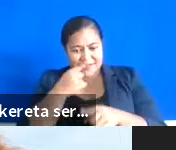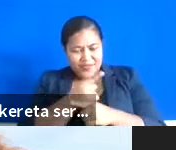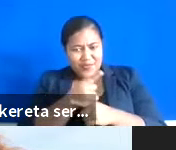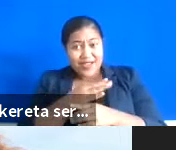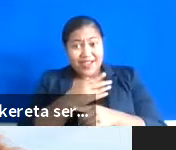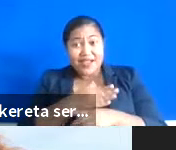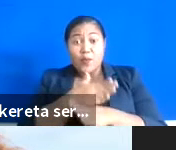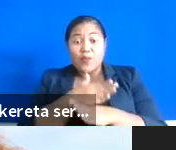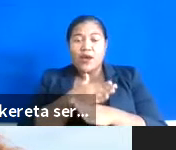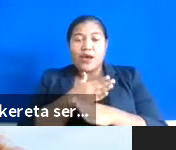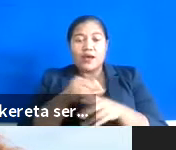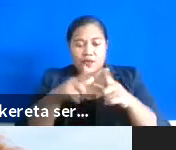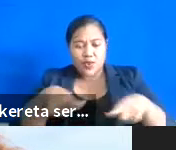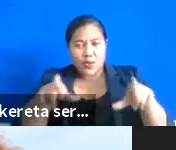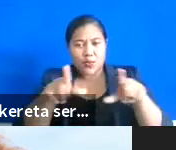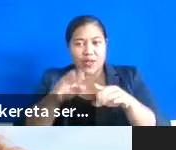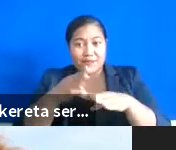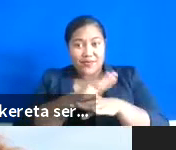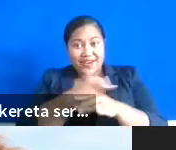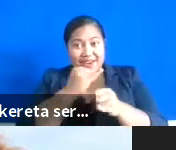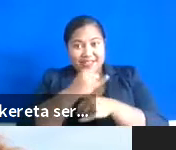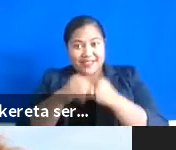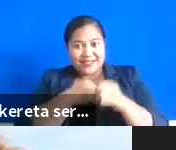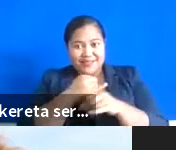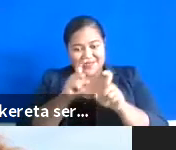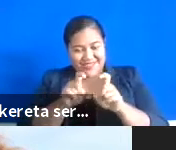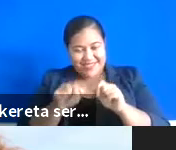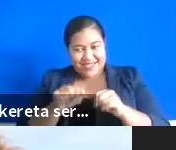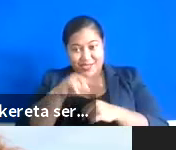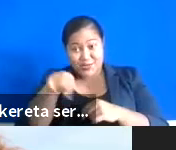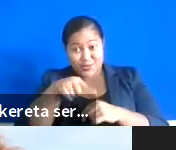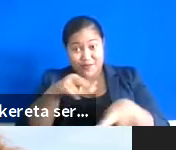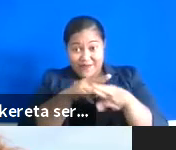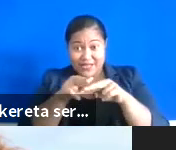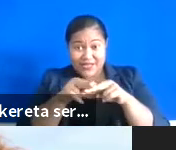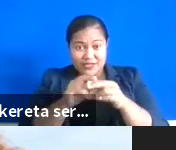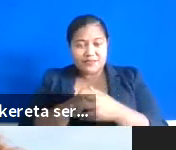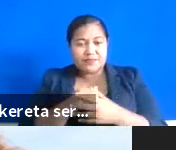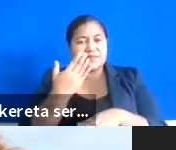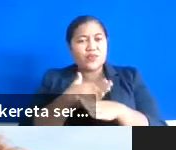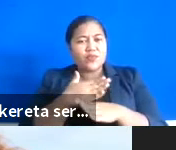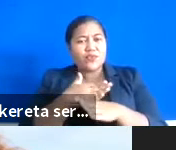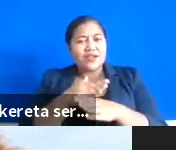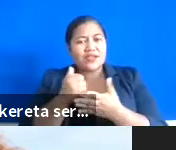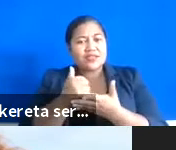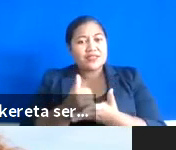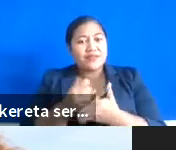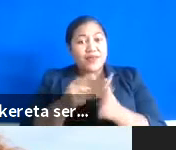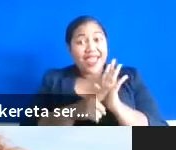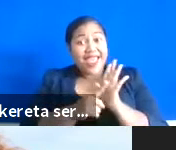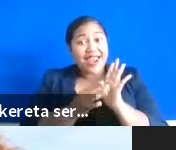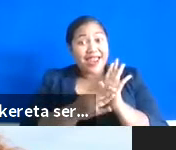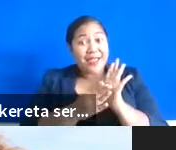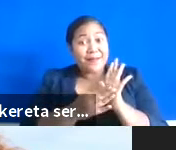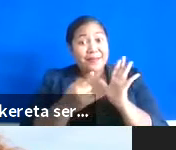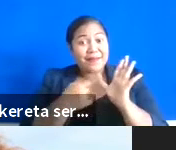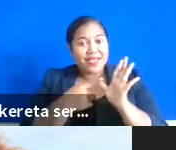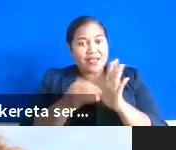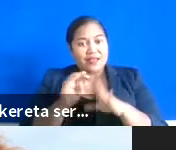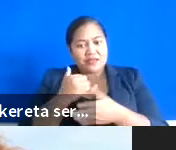international and i'm based in suva fiji the lma network supports and promotes community empowerment and